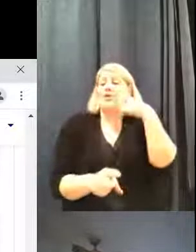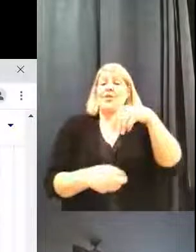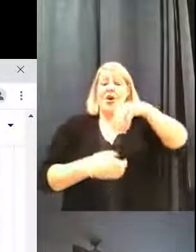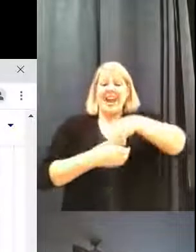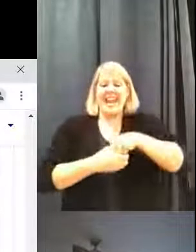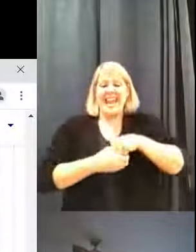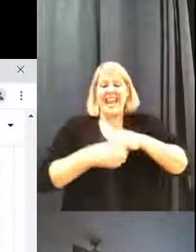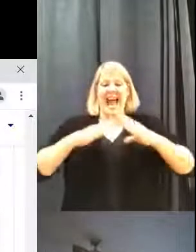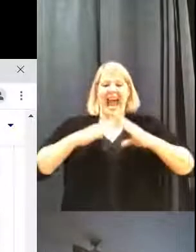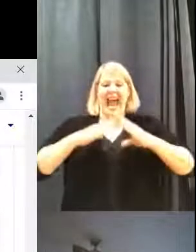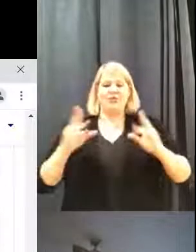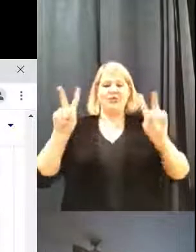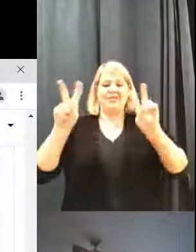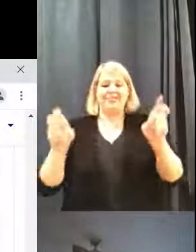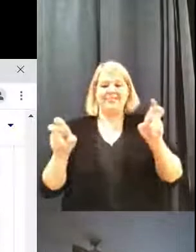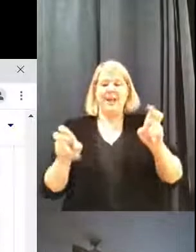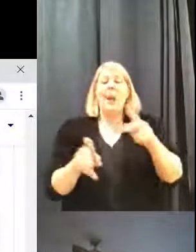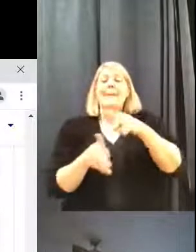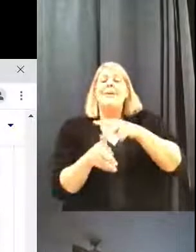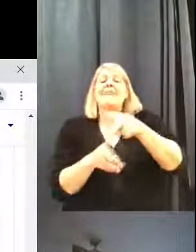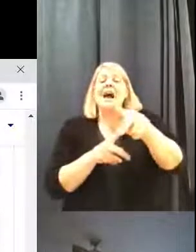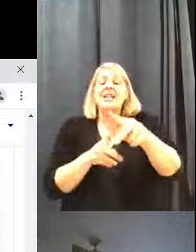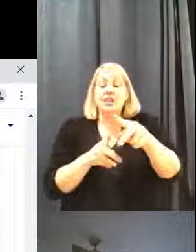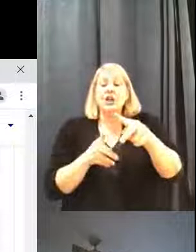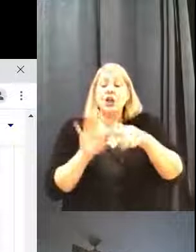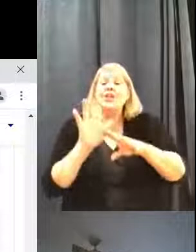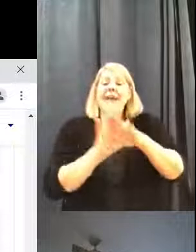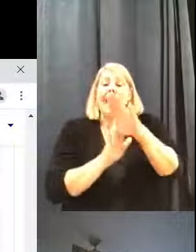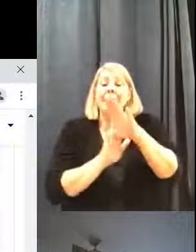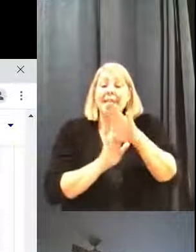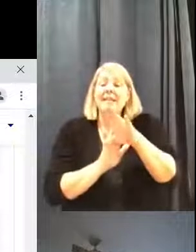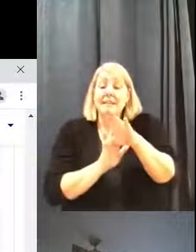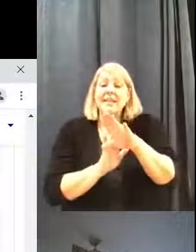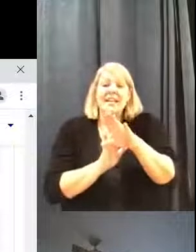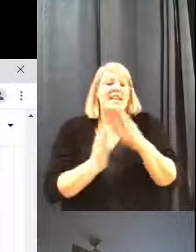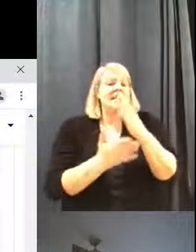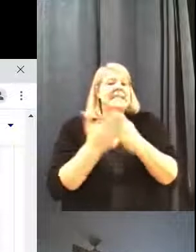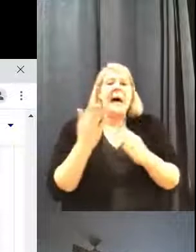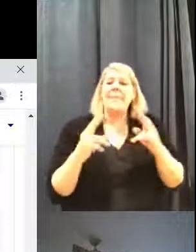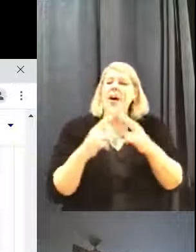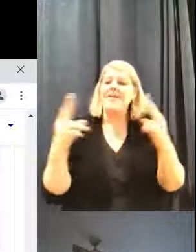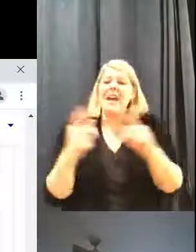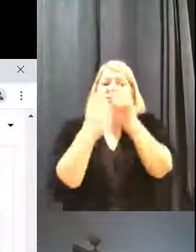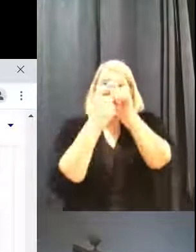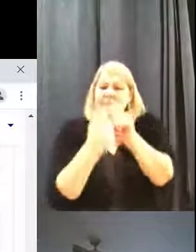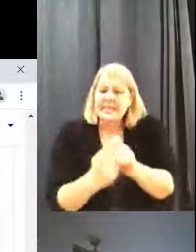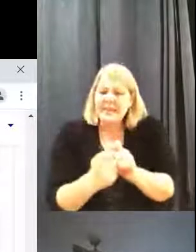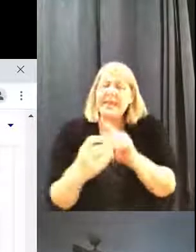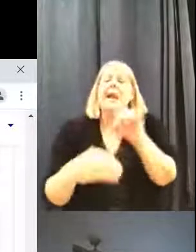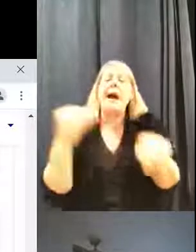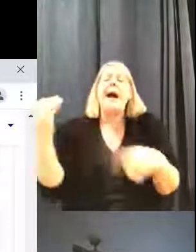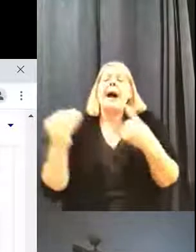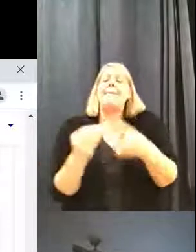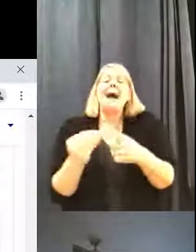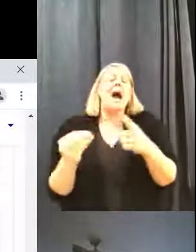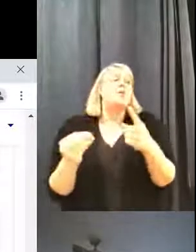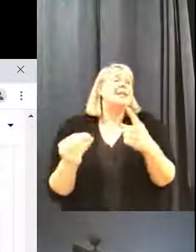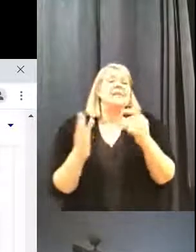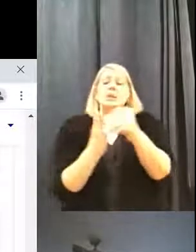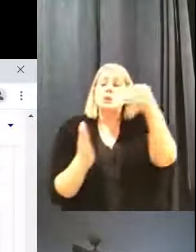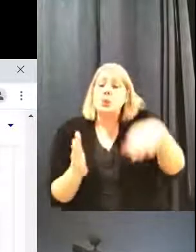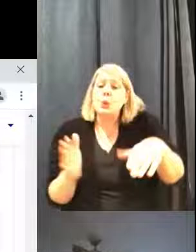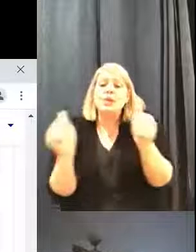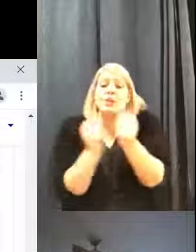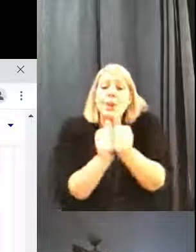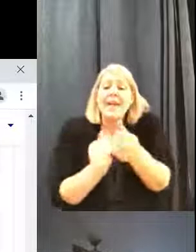your staff. Some of them are very specific too. Like here's one that talks specifically about students with food allergies and how to make sure that they are